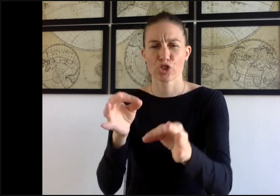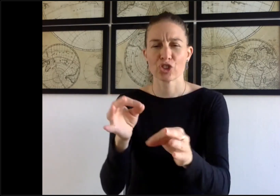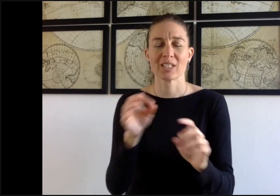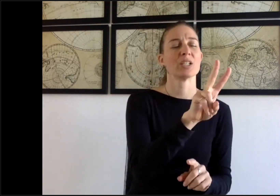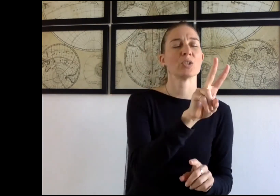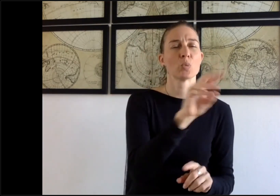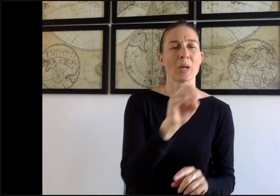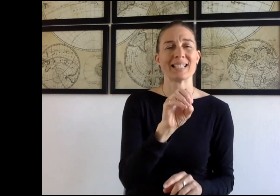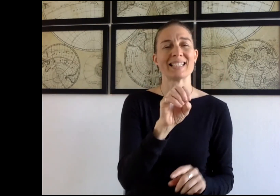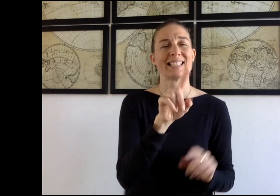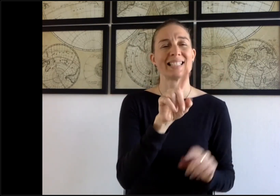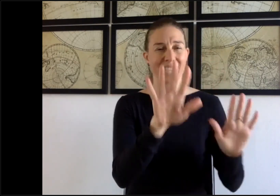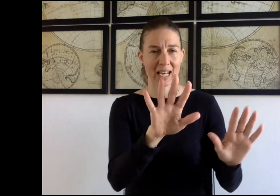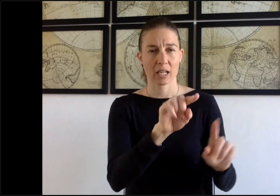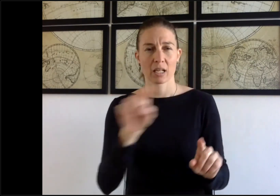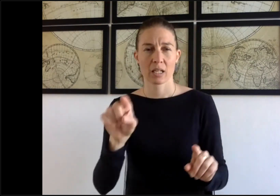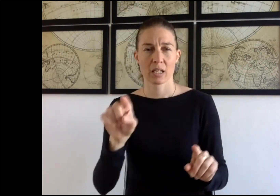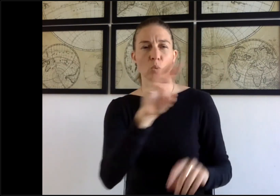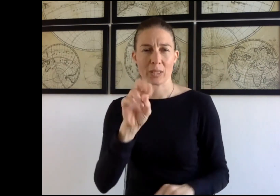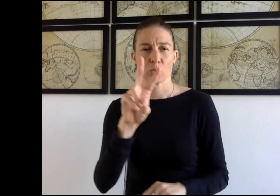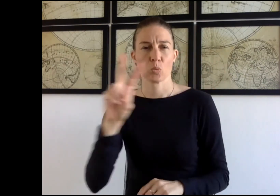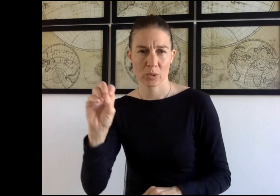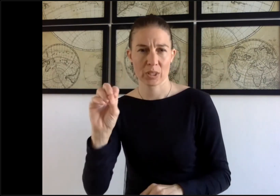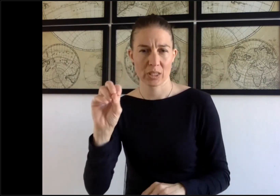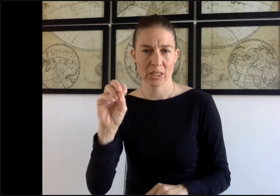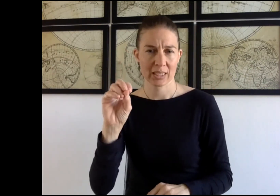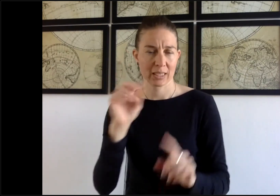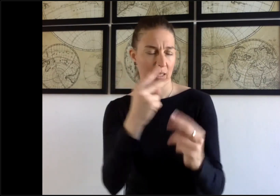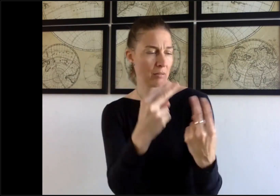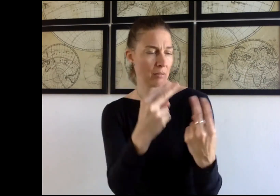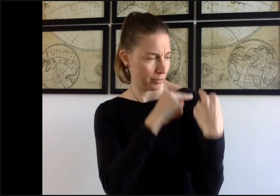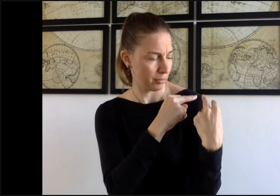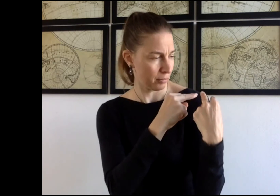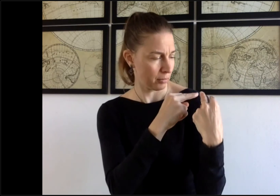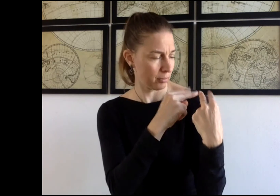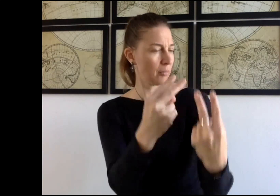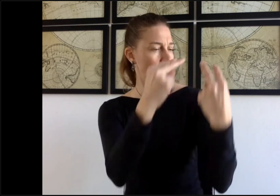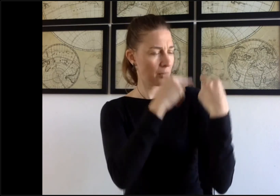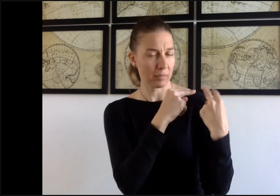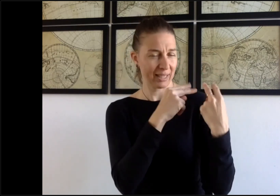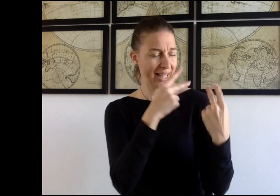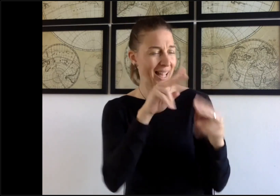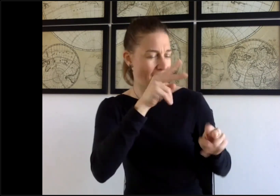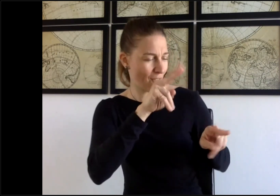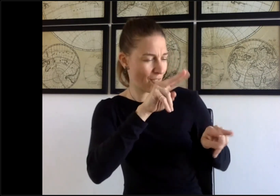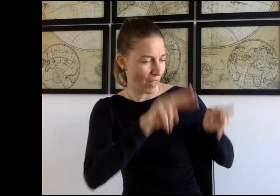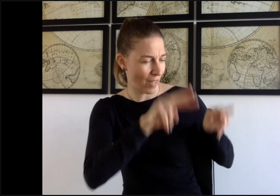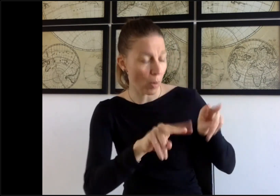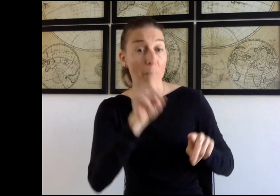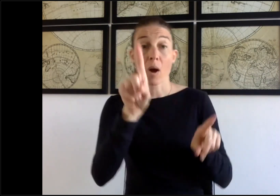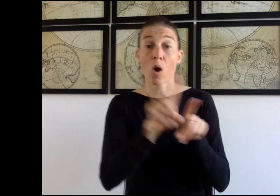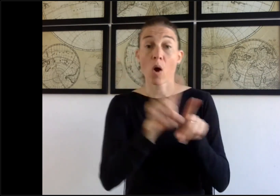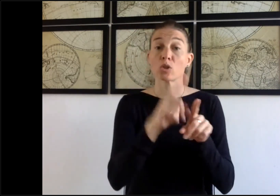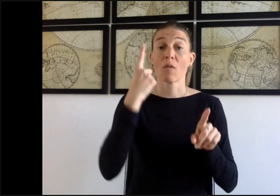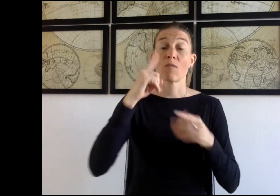So we are currently in the process of evaluating the current strategy. So we are going to identify